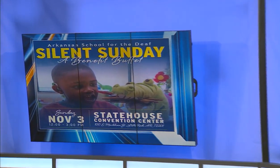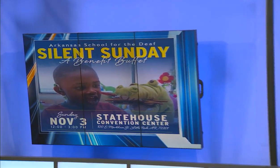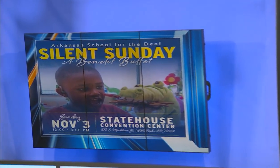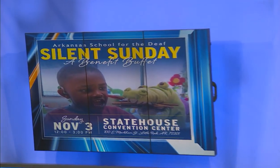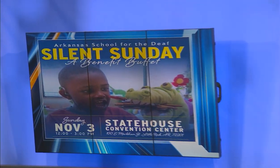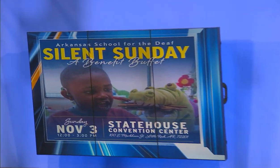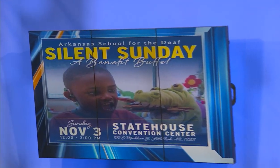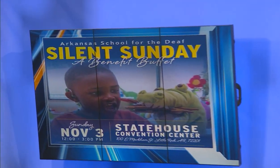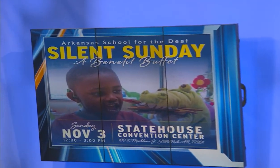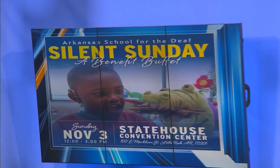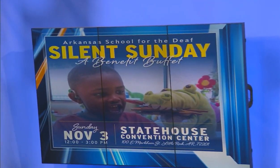We're